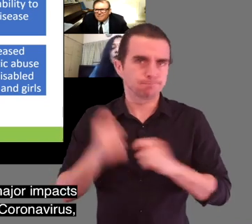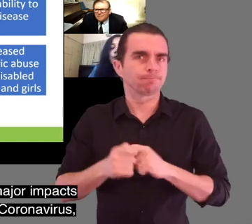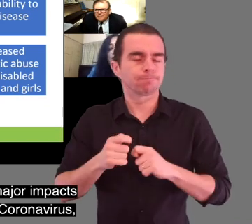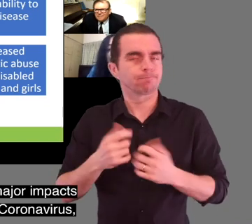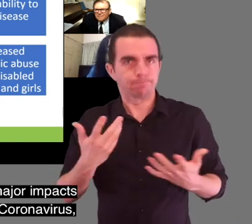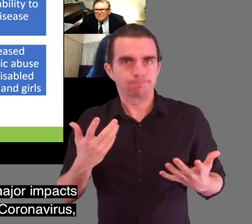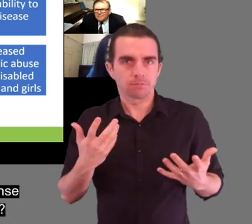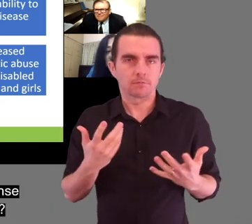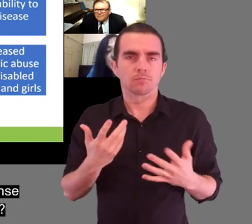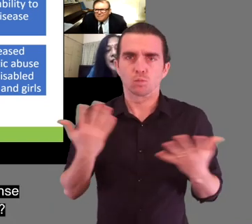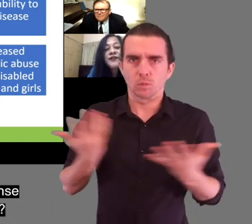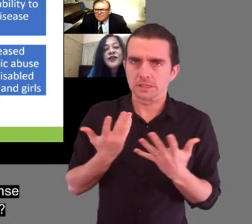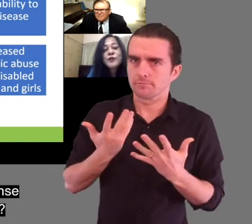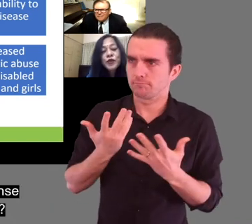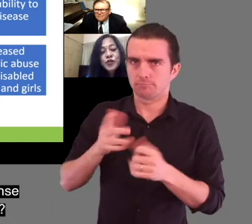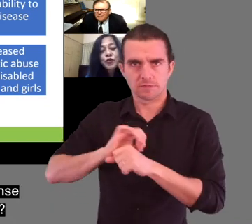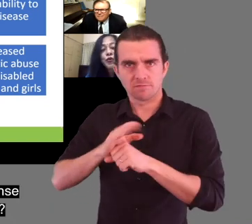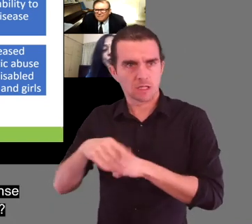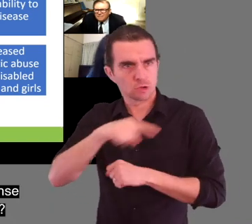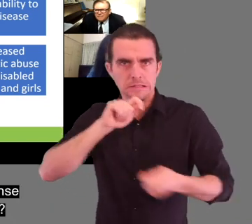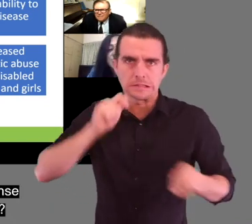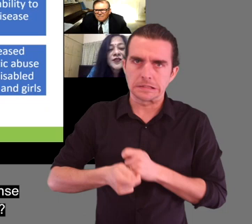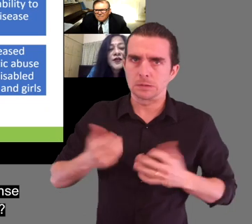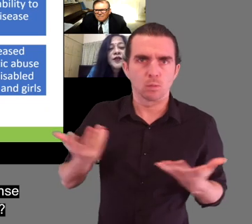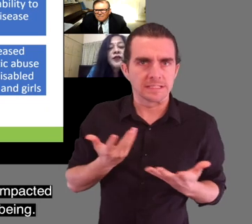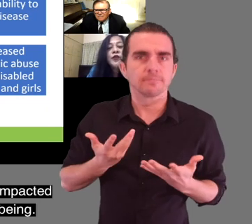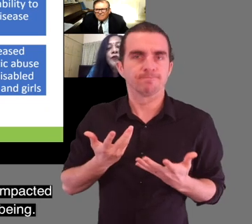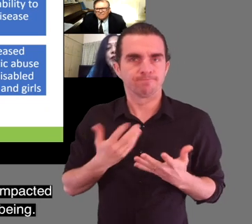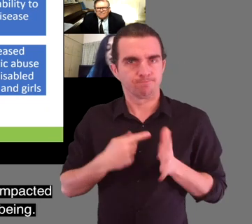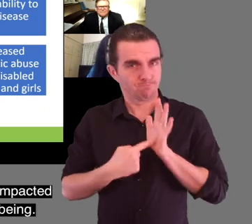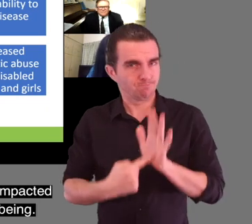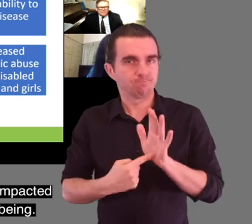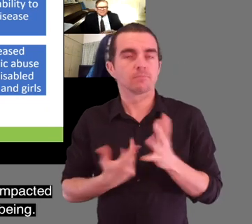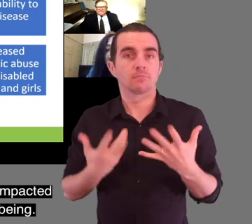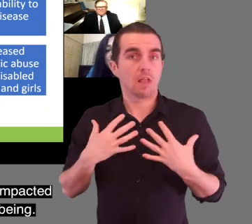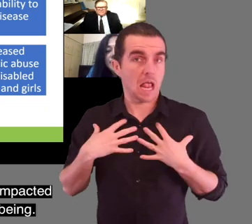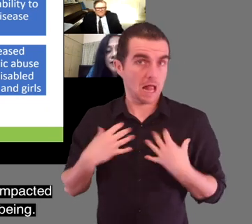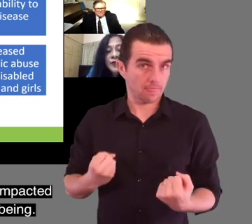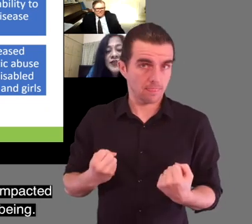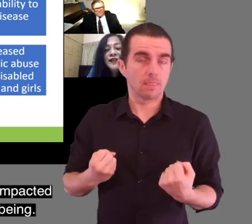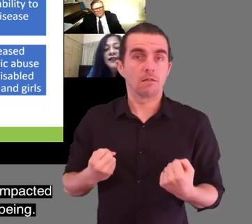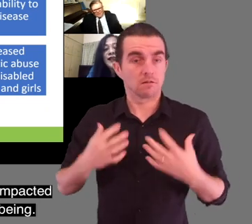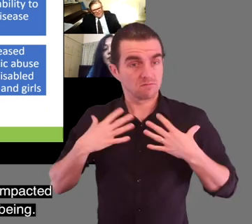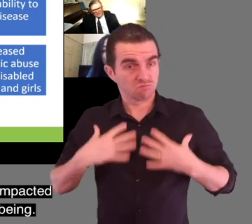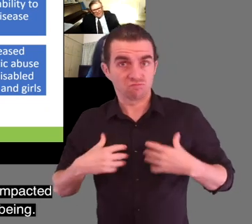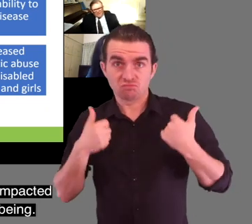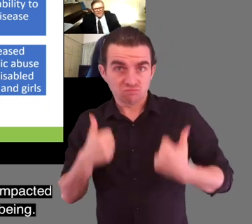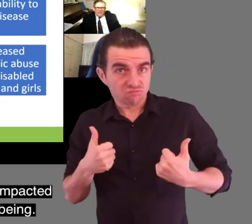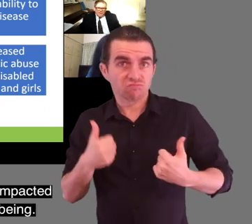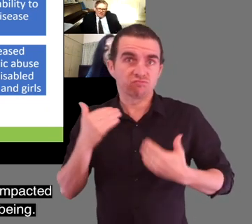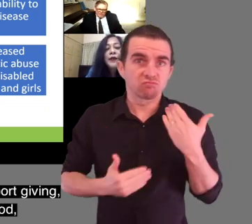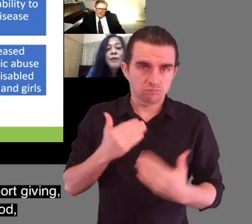the coronavirus and by the response to coronavirus? The first area which it impacted was health and